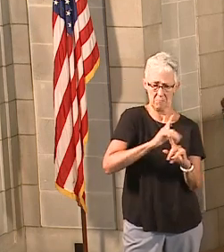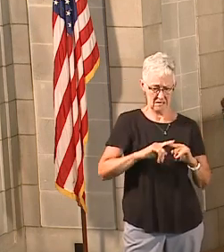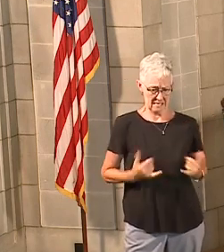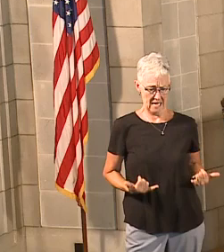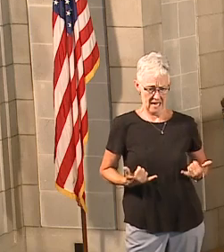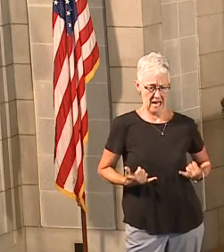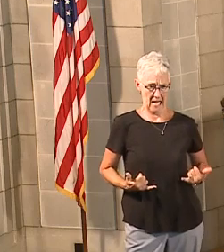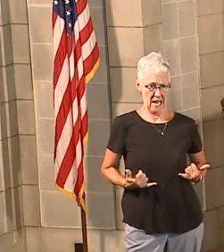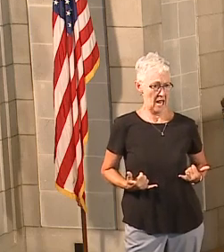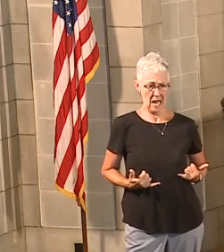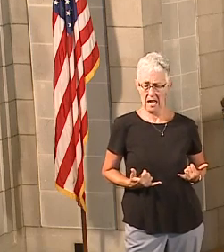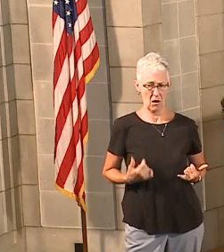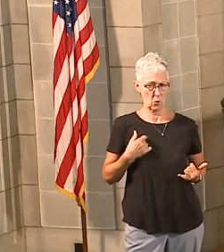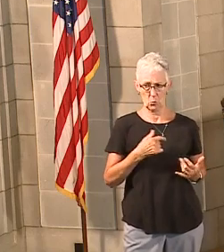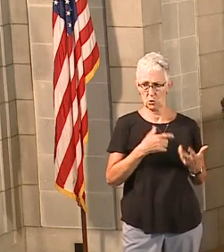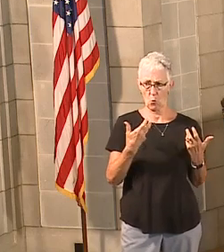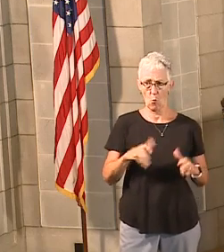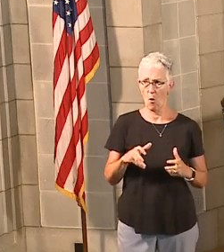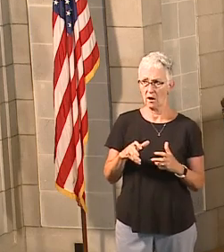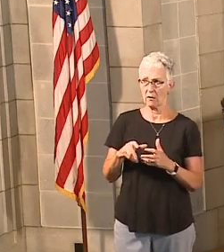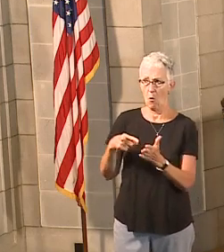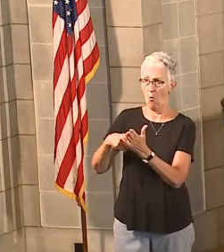how are we burdening those future generations.